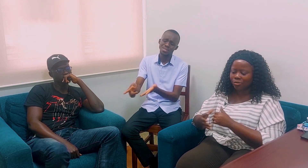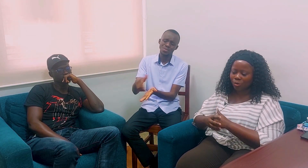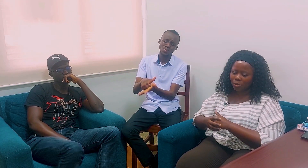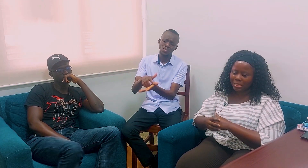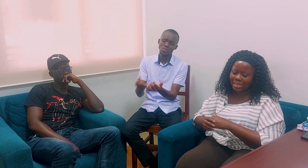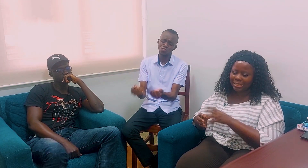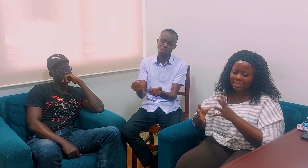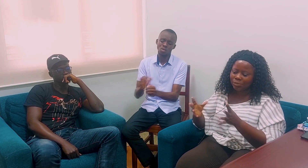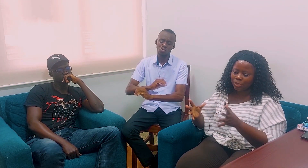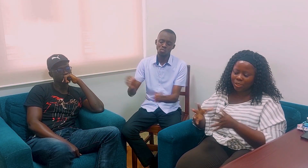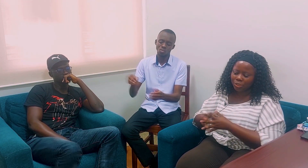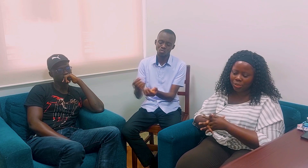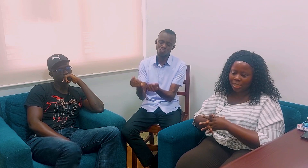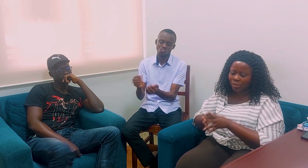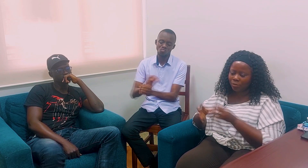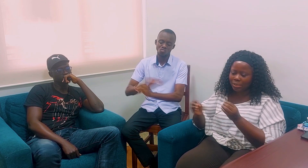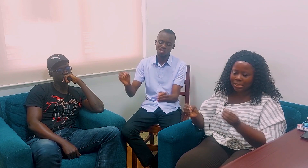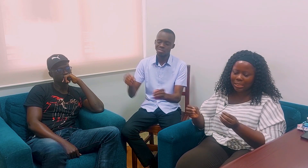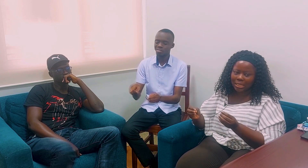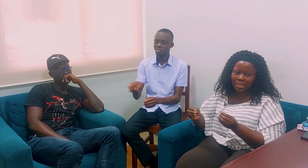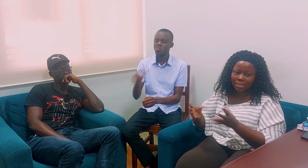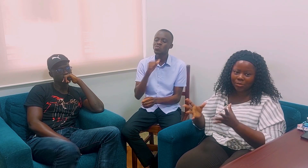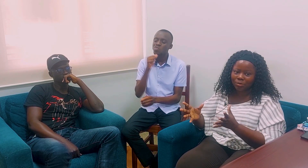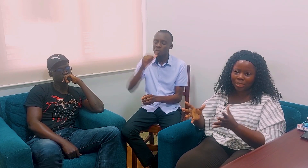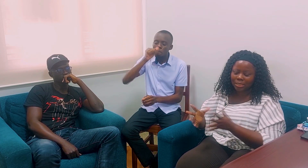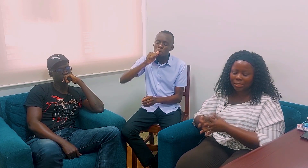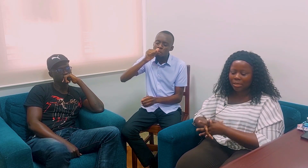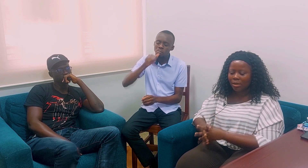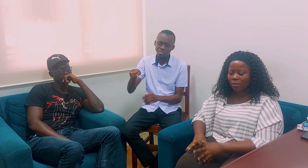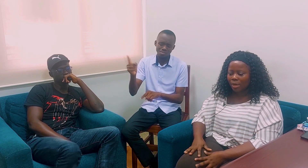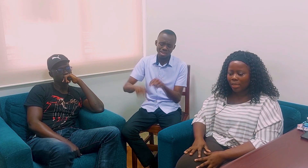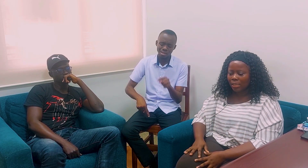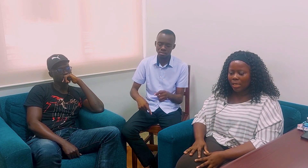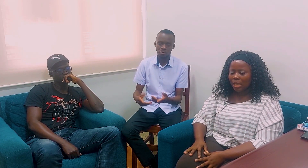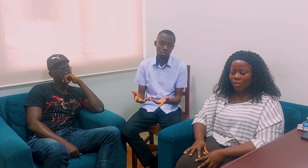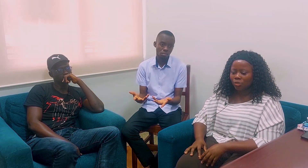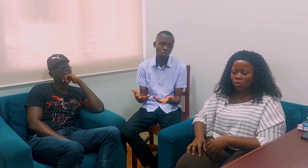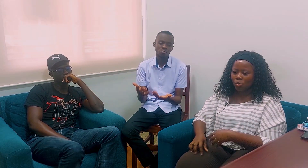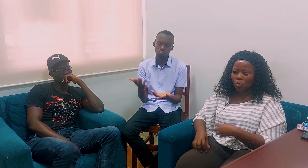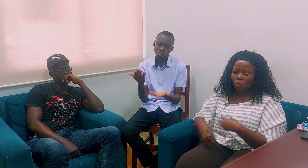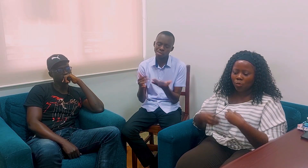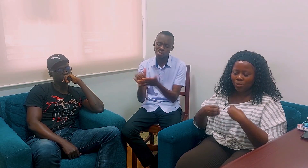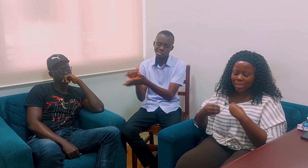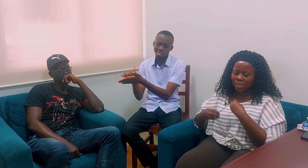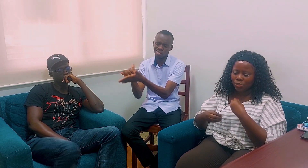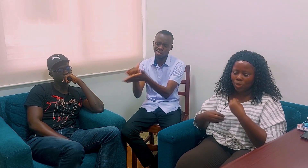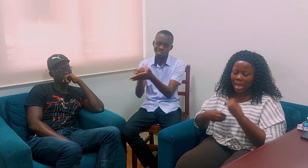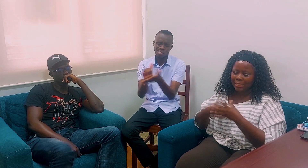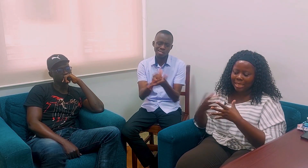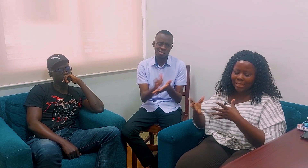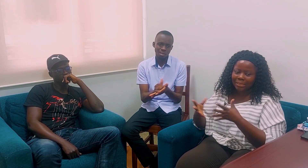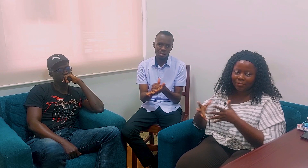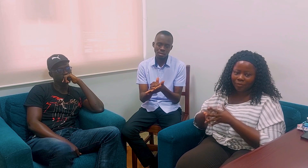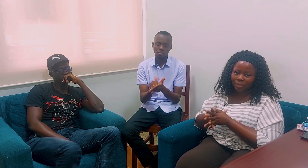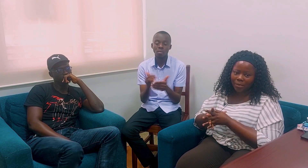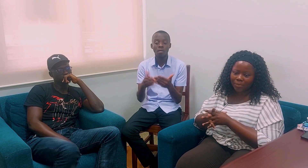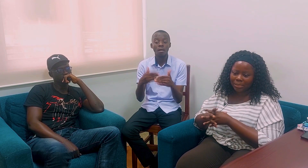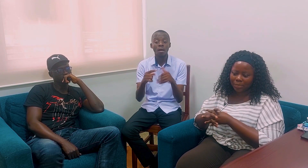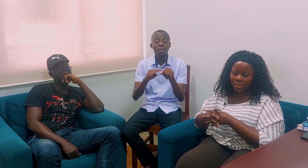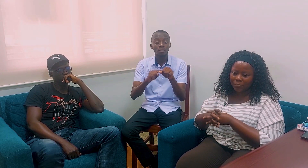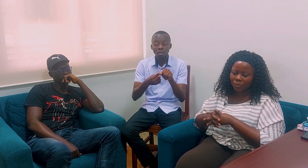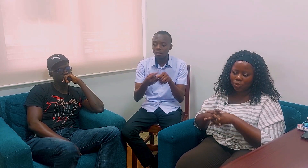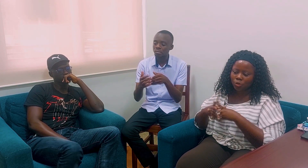that strong. They can't deal with issues. They are not resilient and all that, right? And so we begin to attack them from